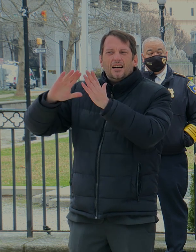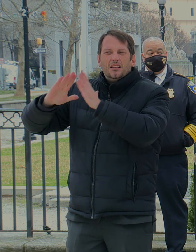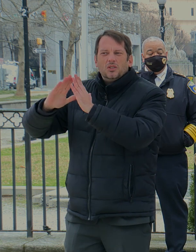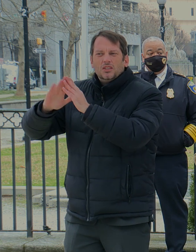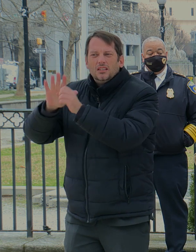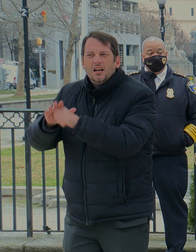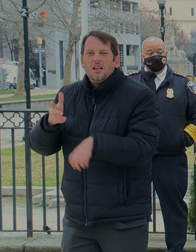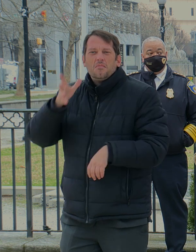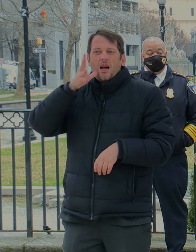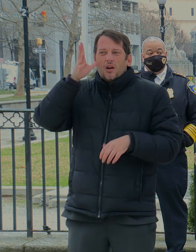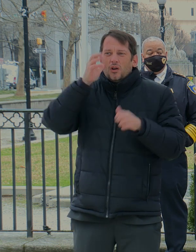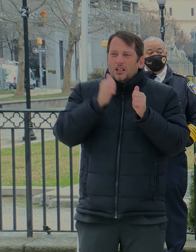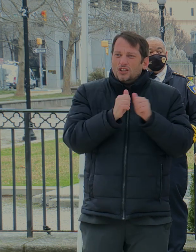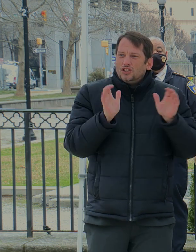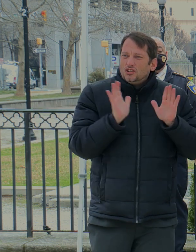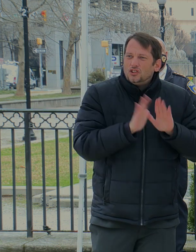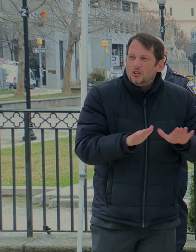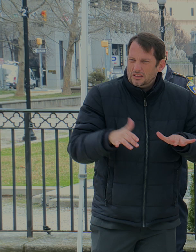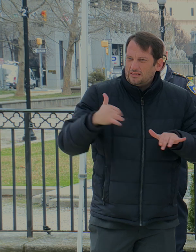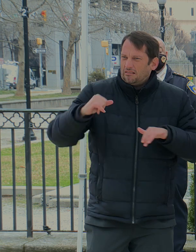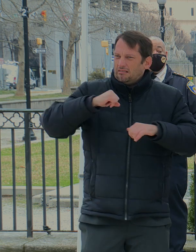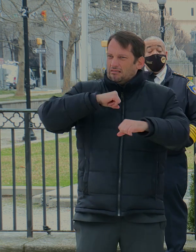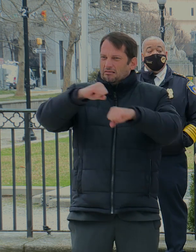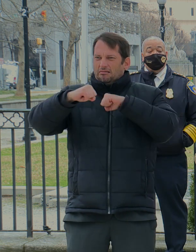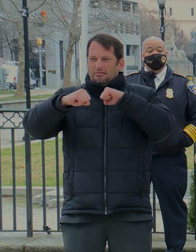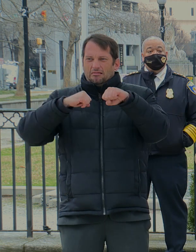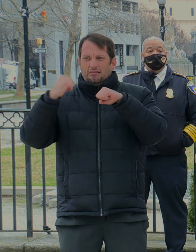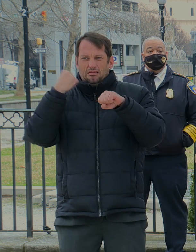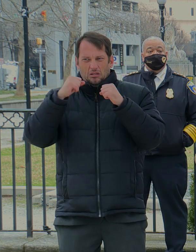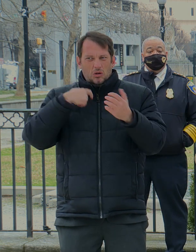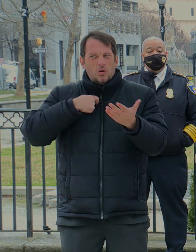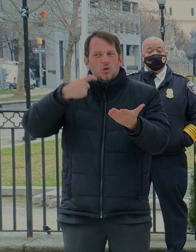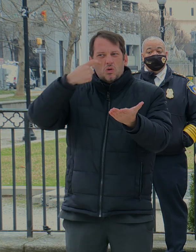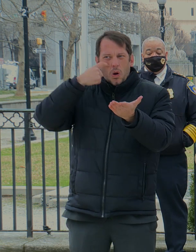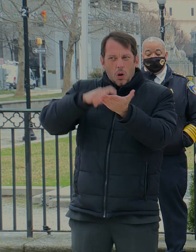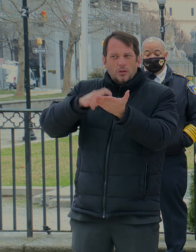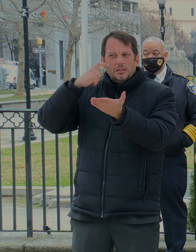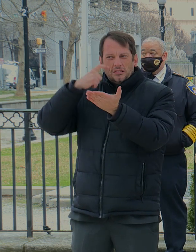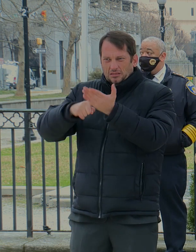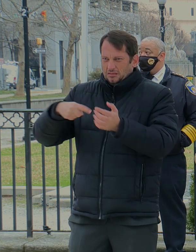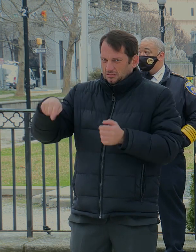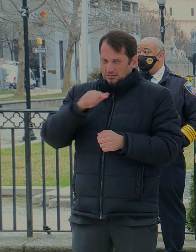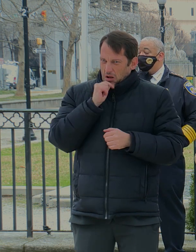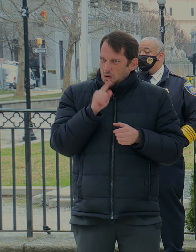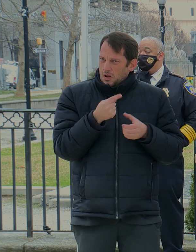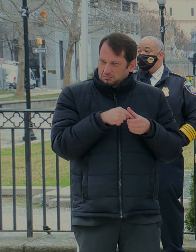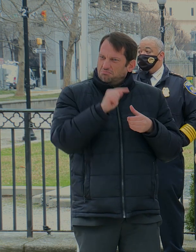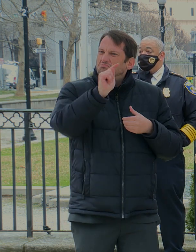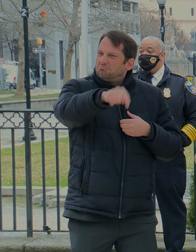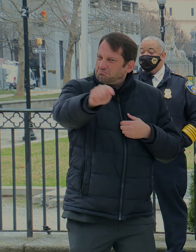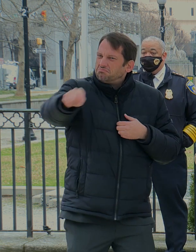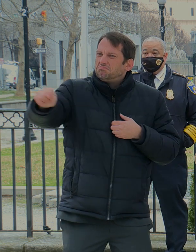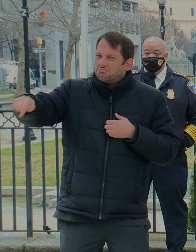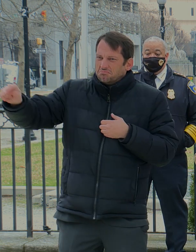that we're seeing is not necessarily limited to one group. It's relatively widespread. So in addition to COVID